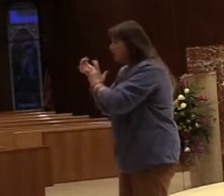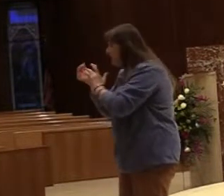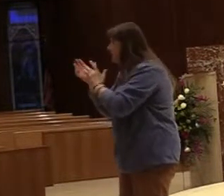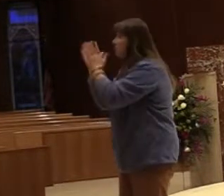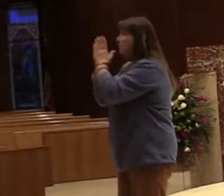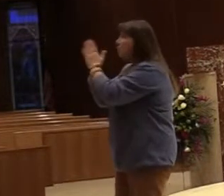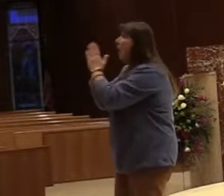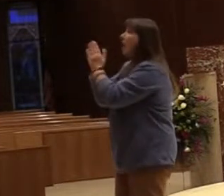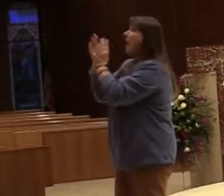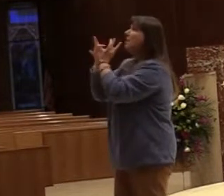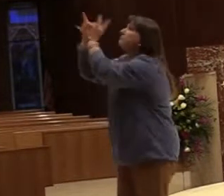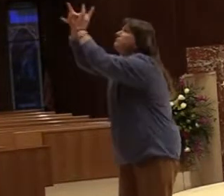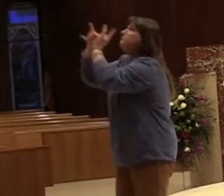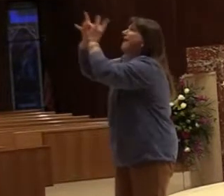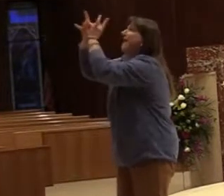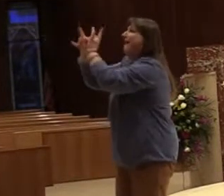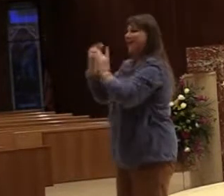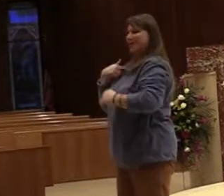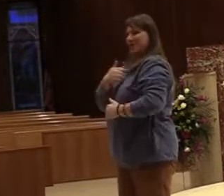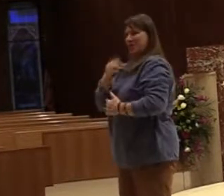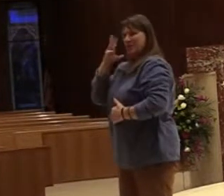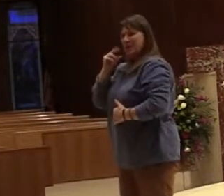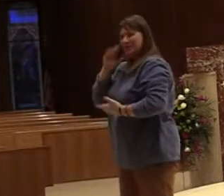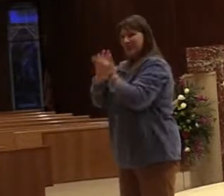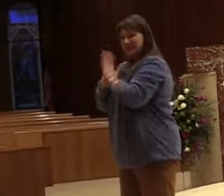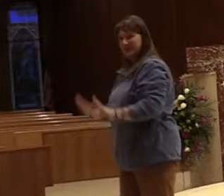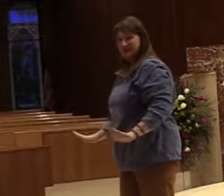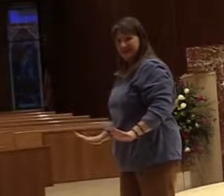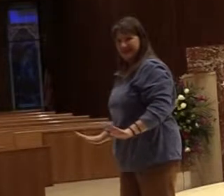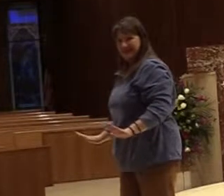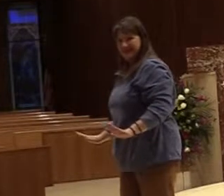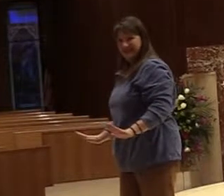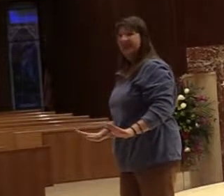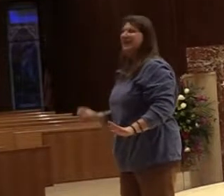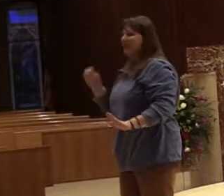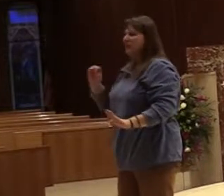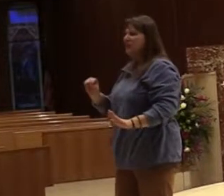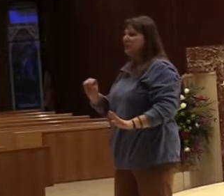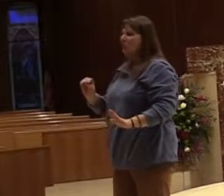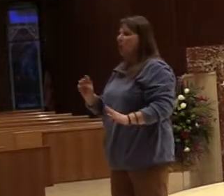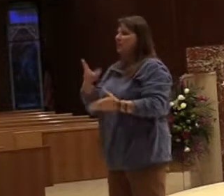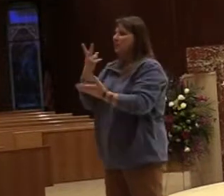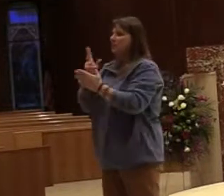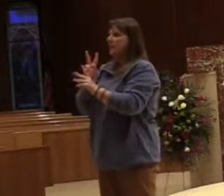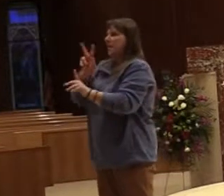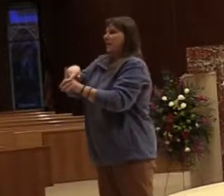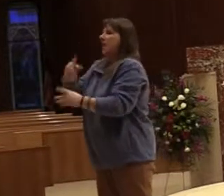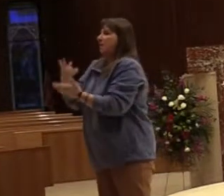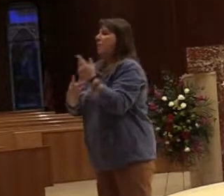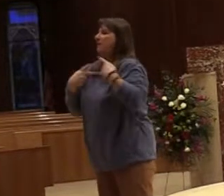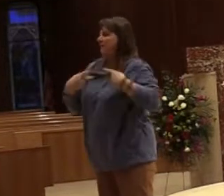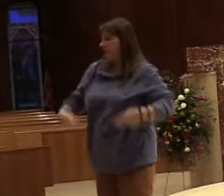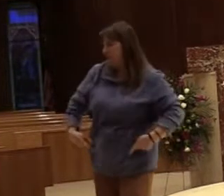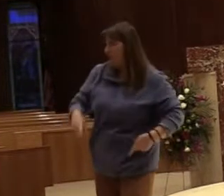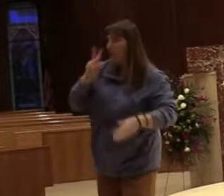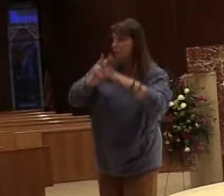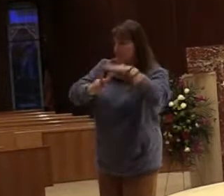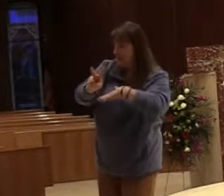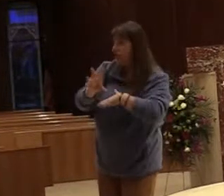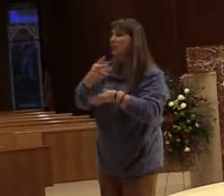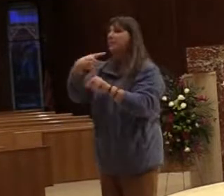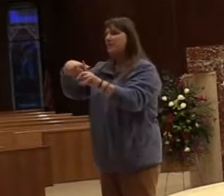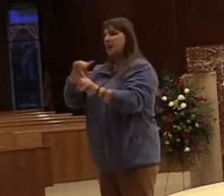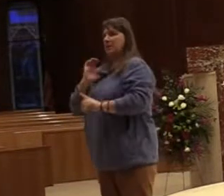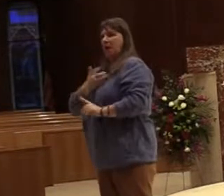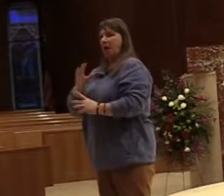Jewish people. Their leaders have rejected Christ time and time again. And if they had known his work as